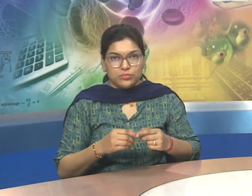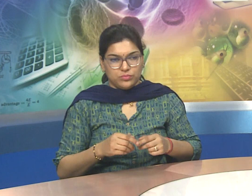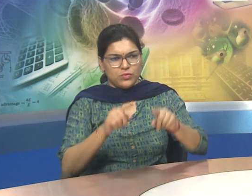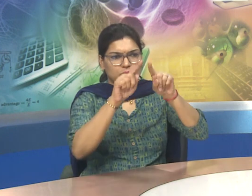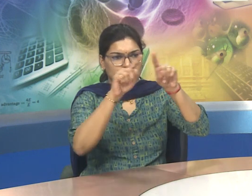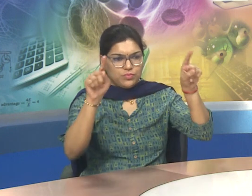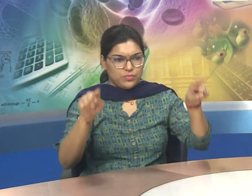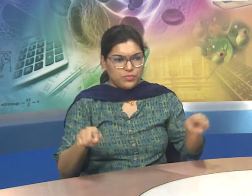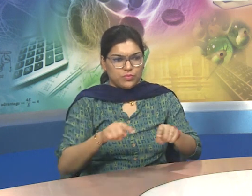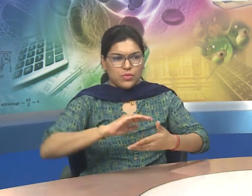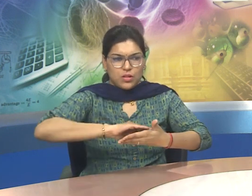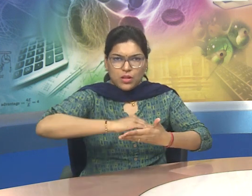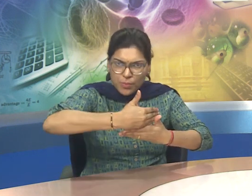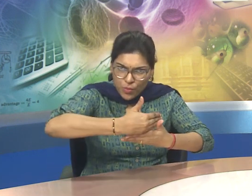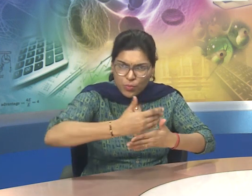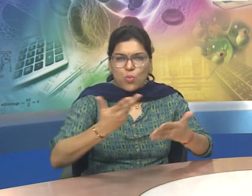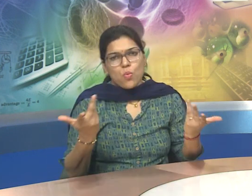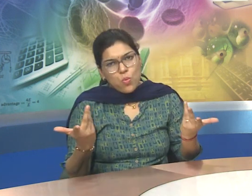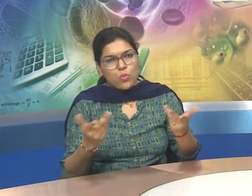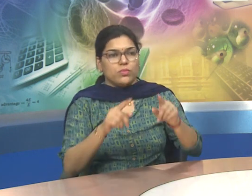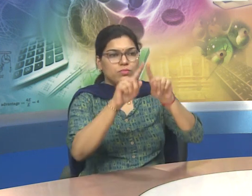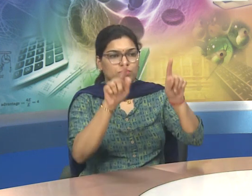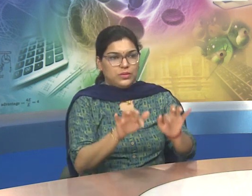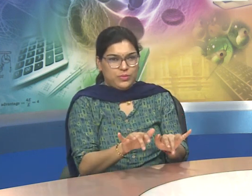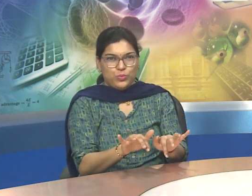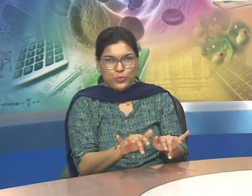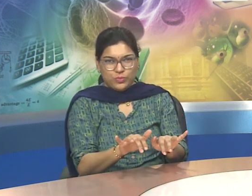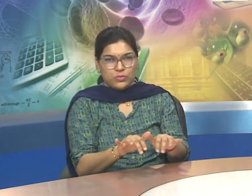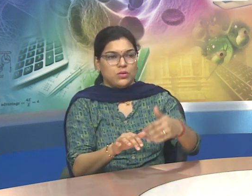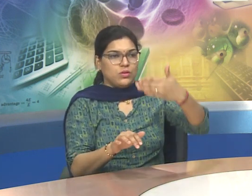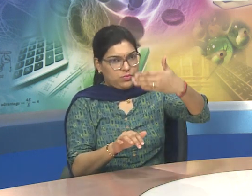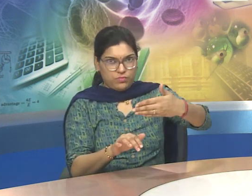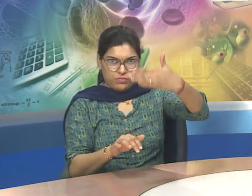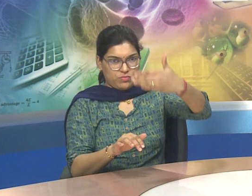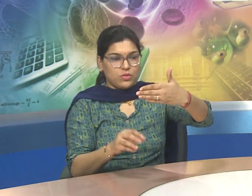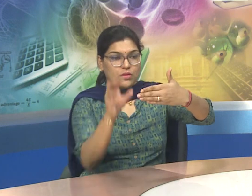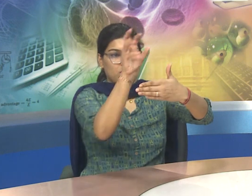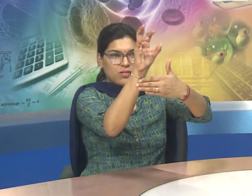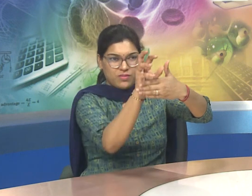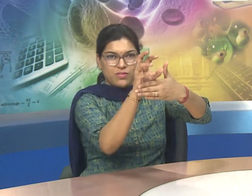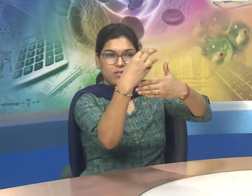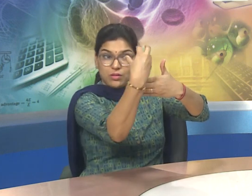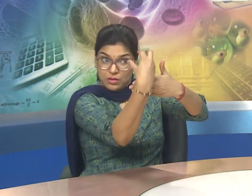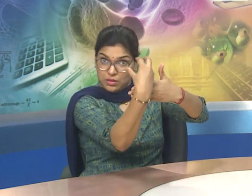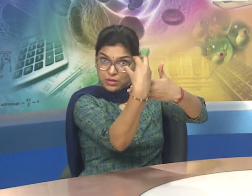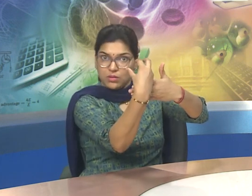This is webcam. It can be attached to a laptop, to a desktop